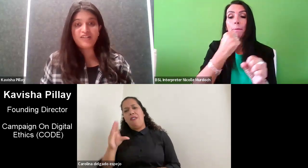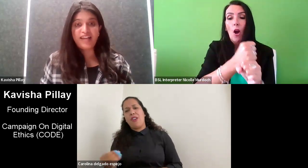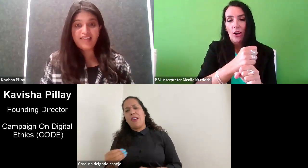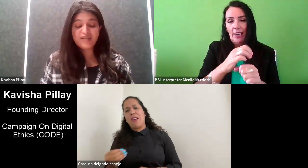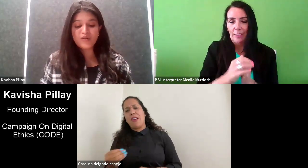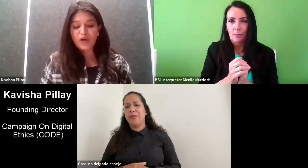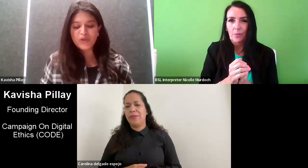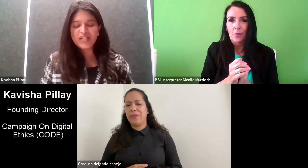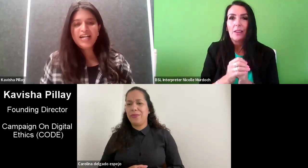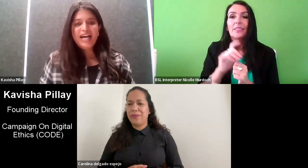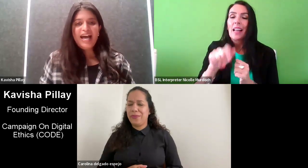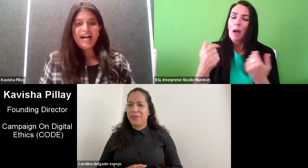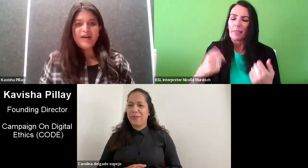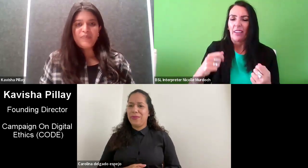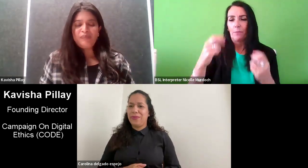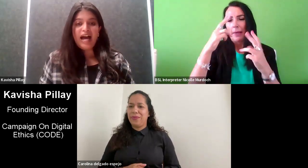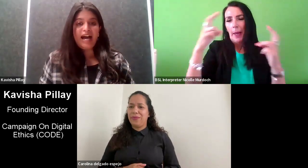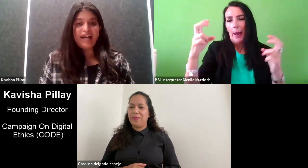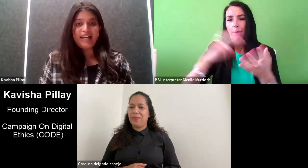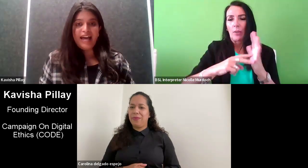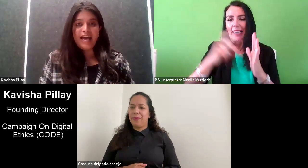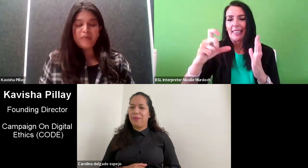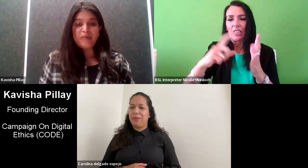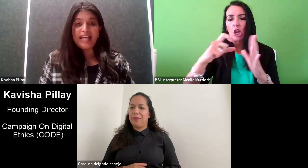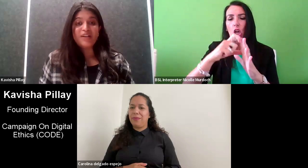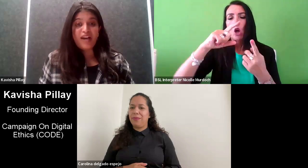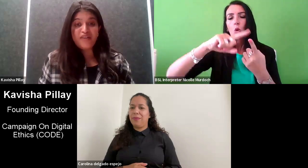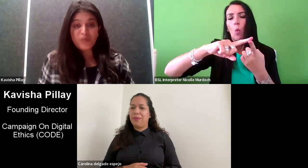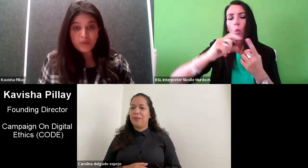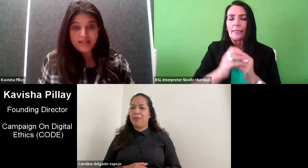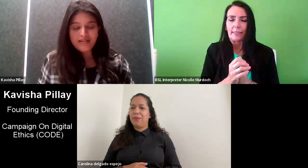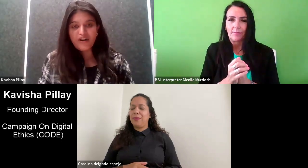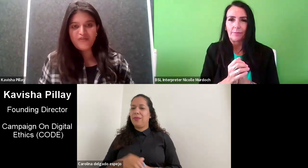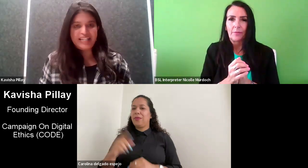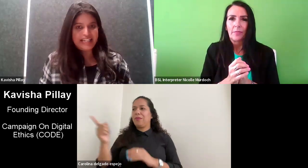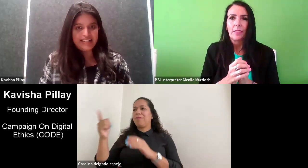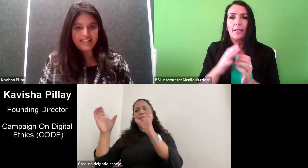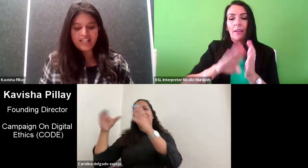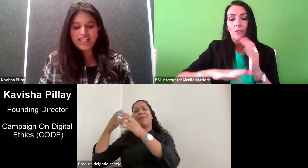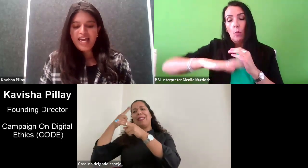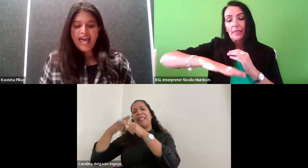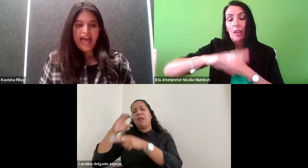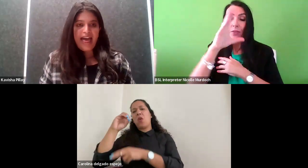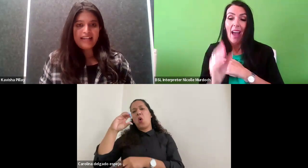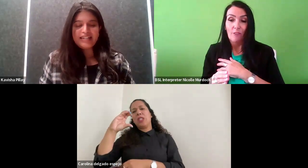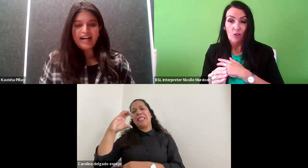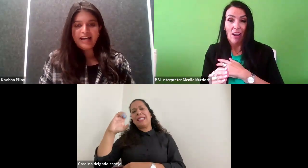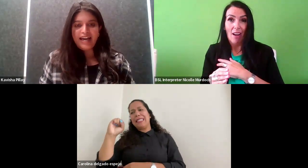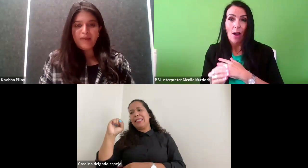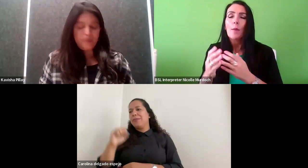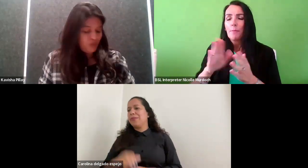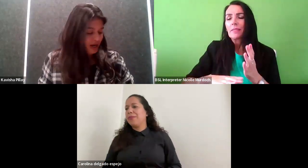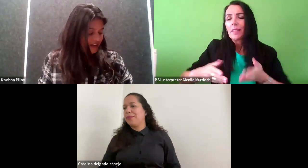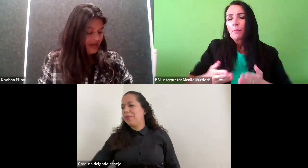on Digital Ethics, or CODE. I am a South African woman of Indian descent, and